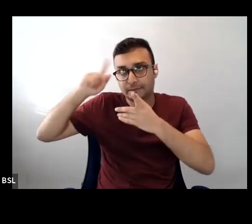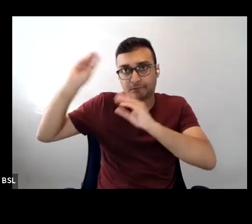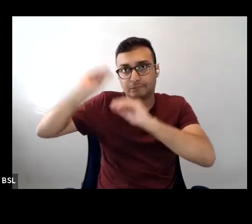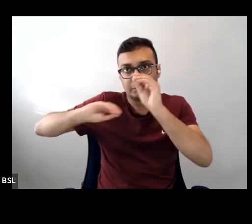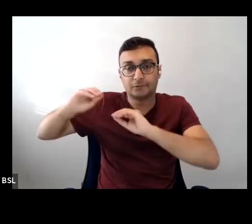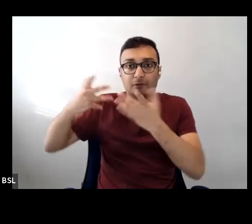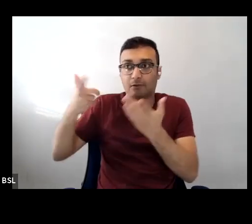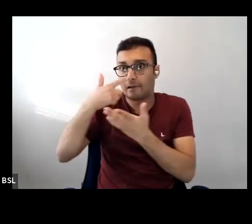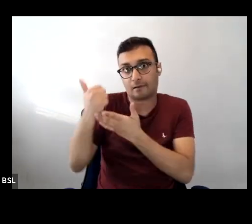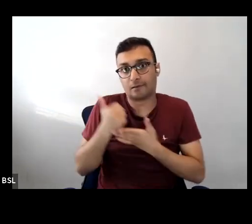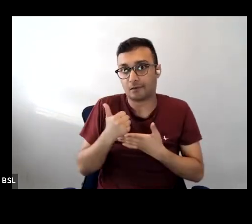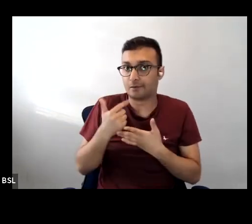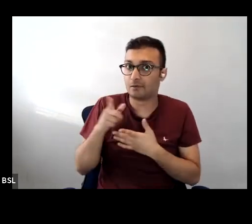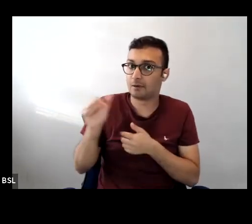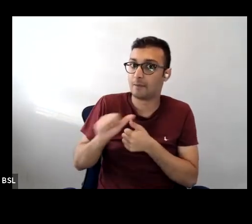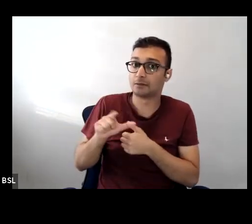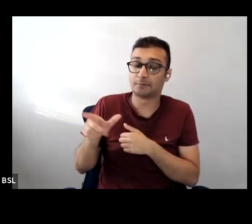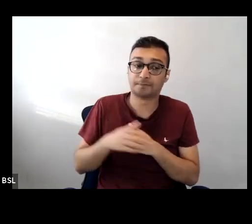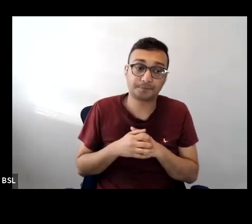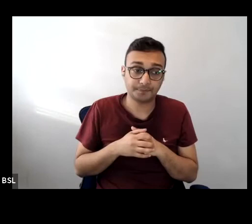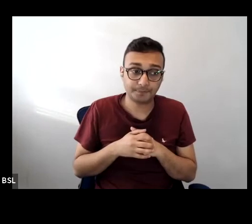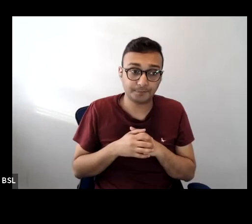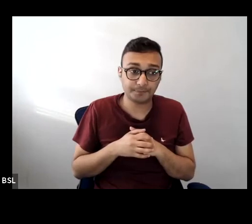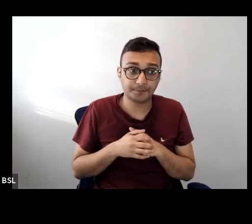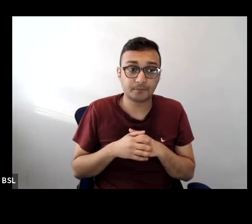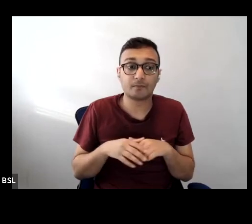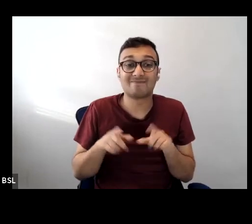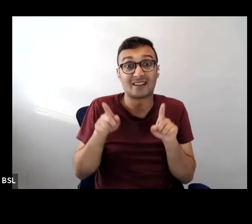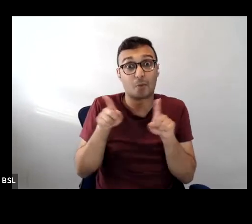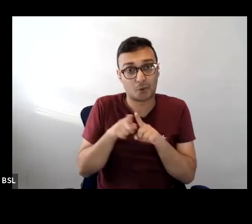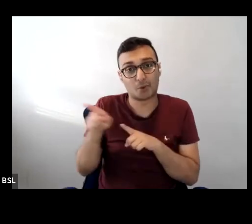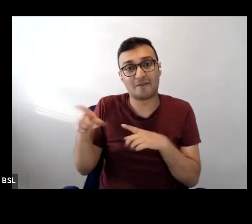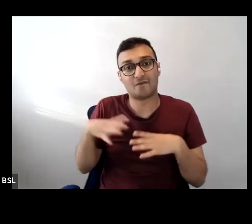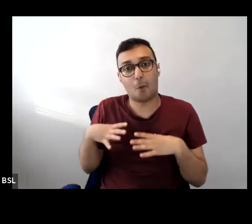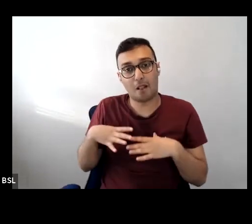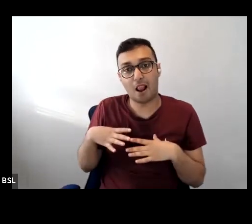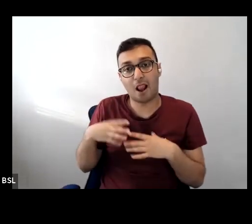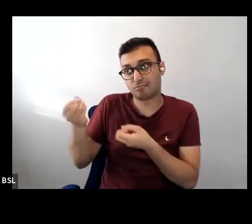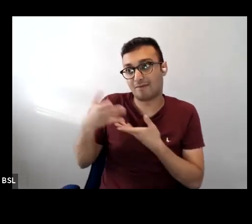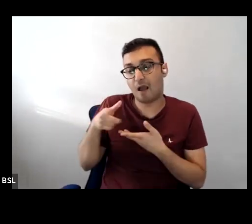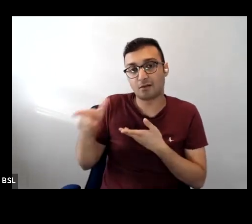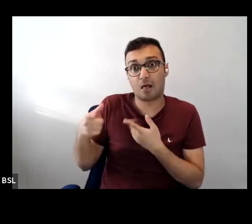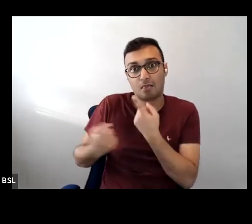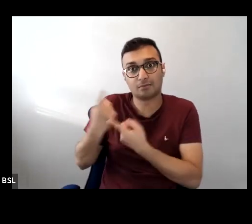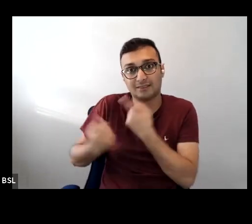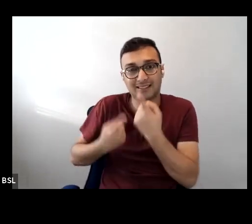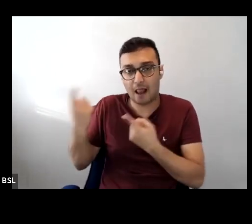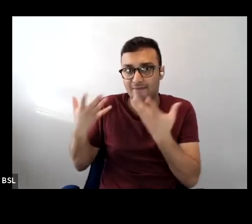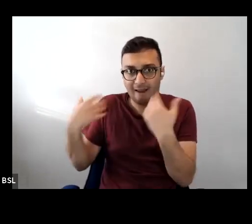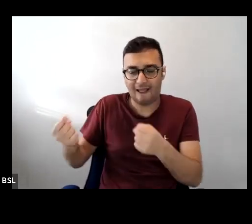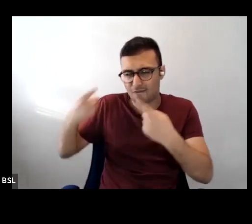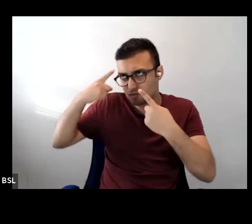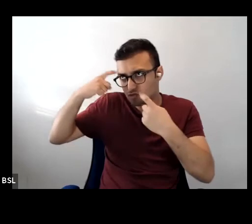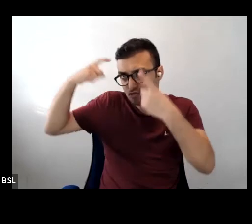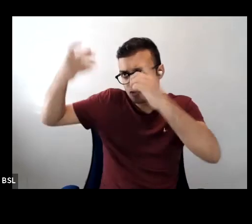finally, linked to that, we often saw the informal providers as being a space for innovation. So in the photo, you can see two of